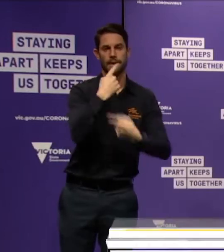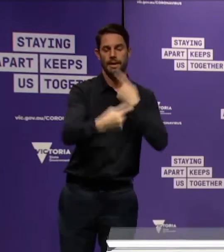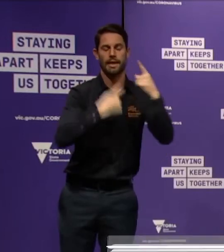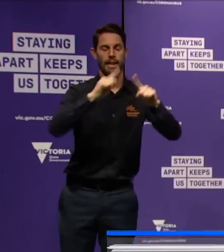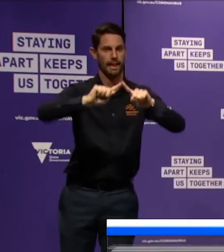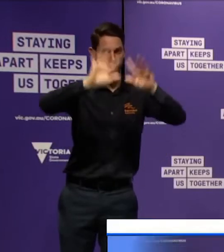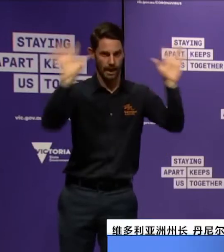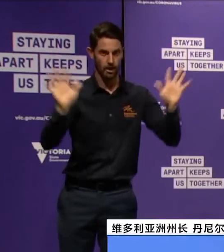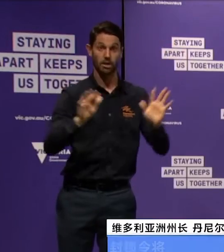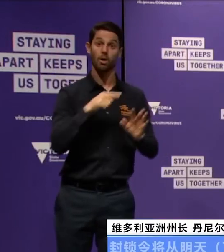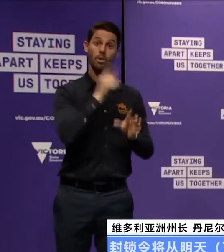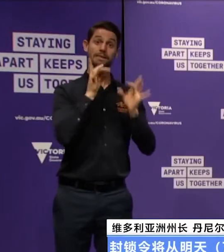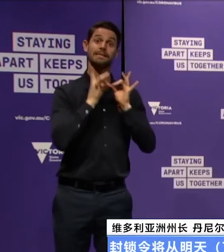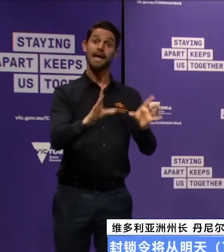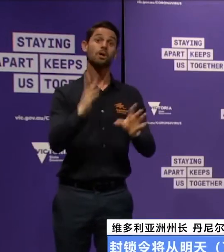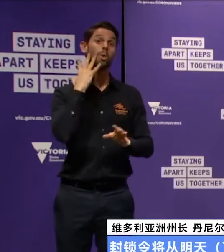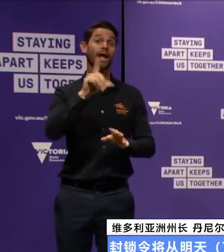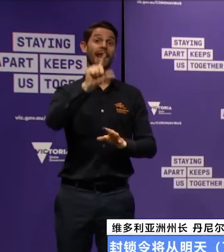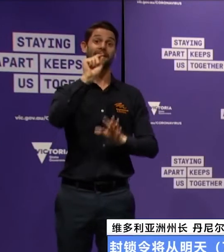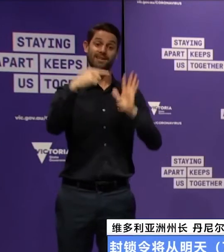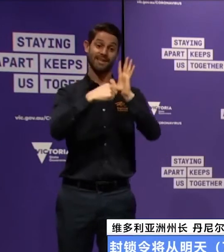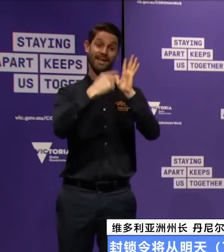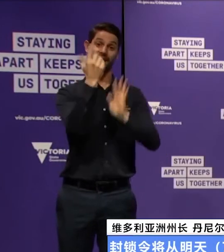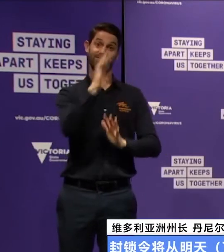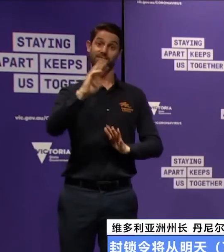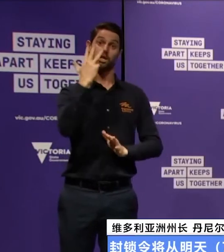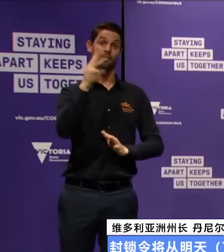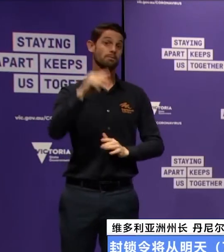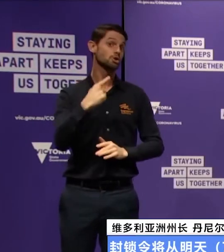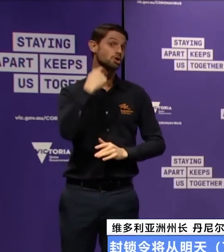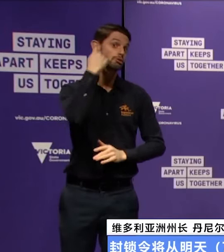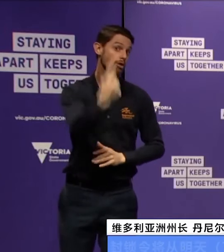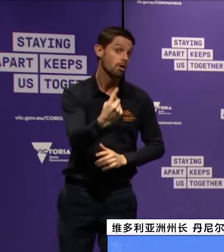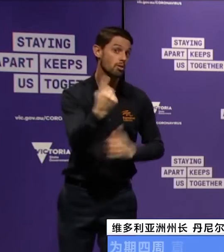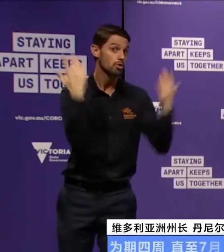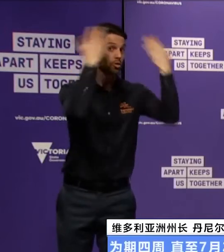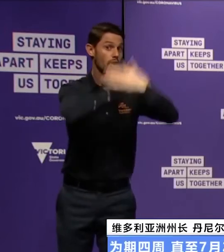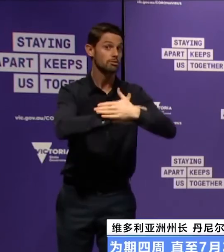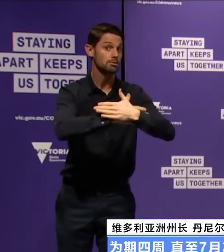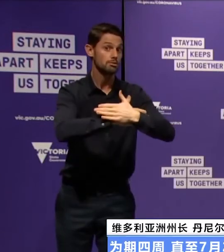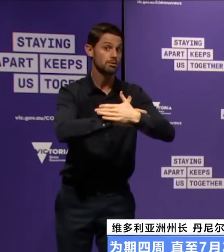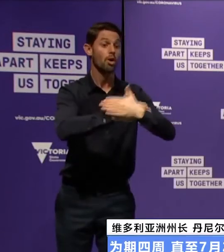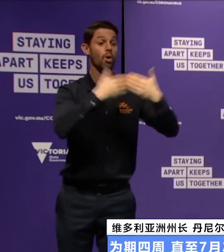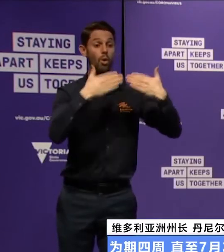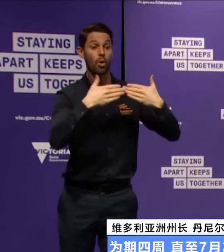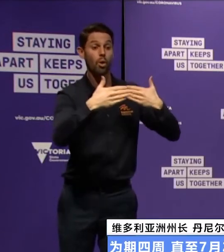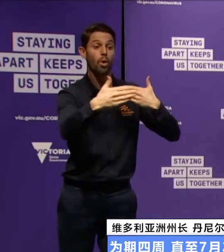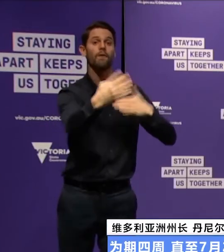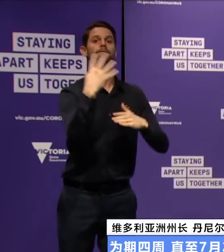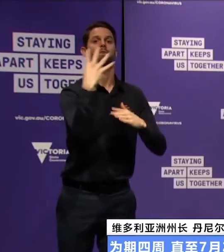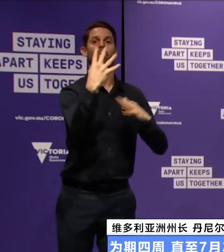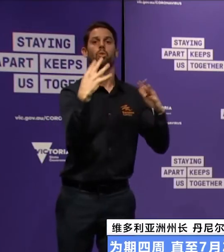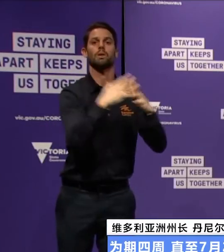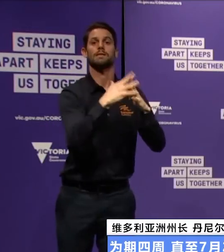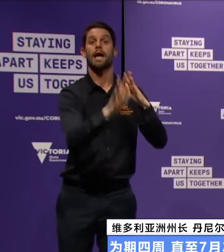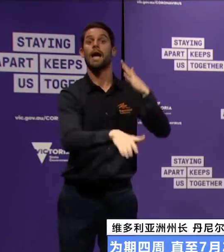These orders will be effective from 11:59 p.m. tomorrow night, and they will run for 4 weeks until